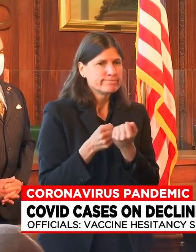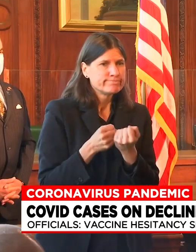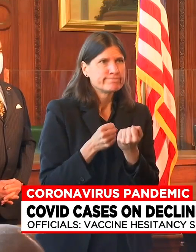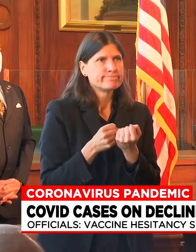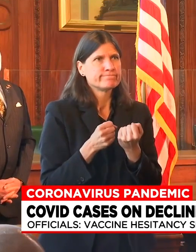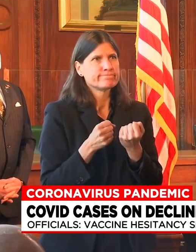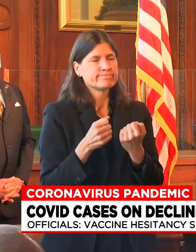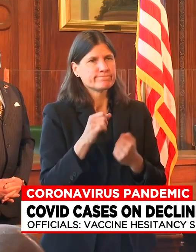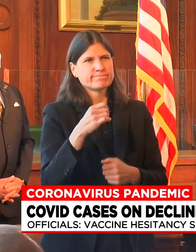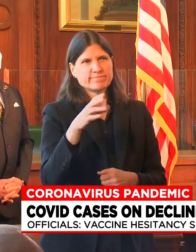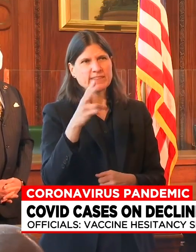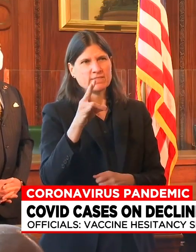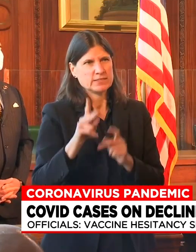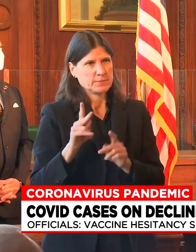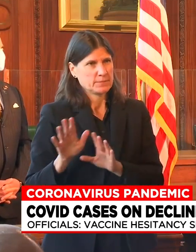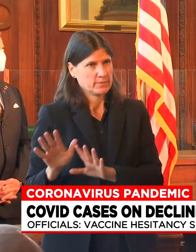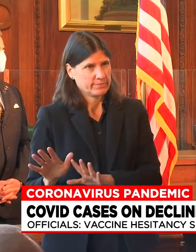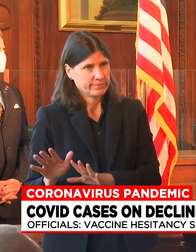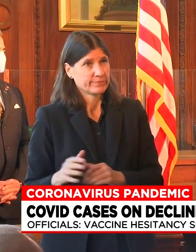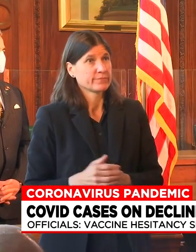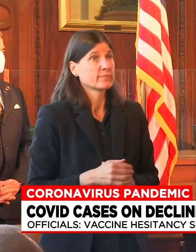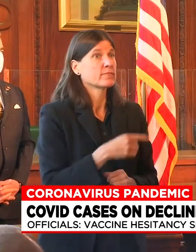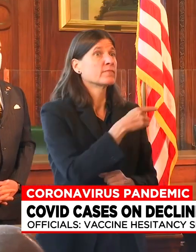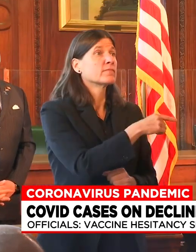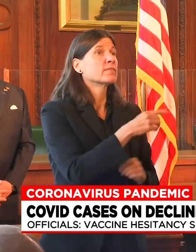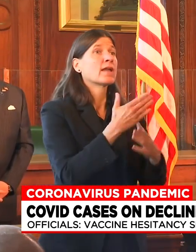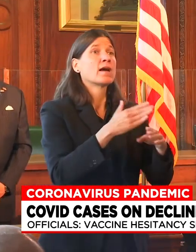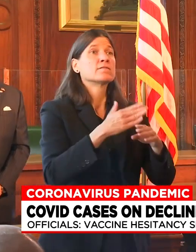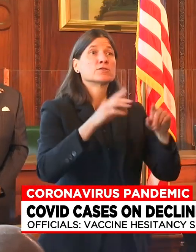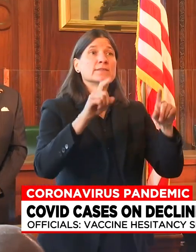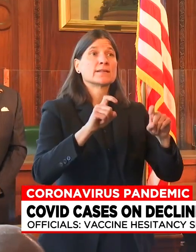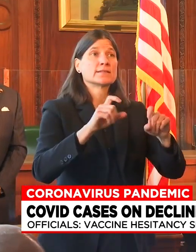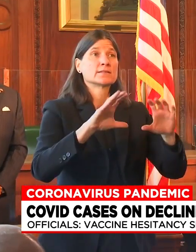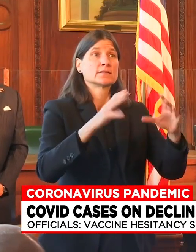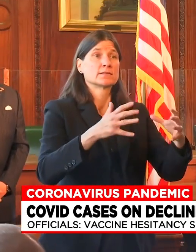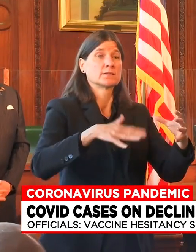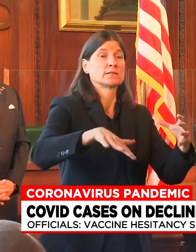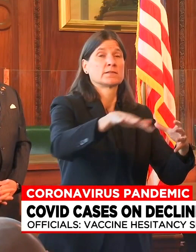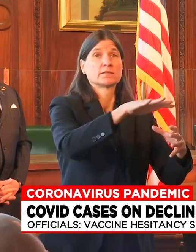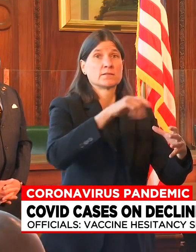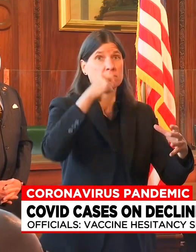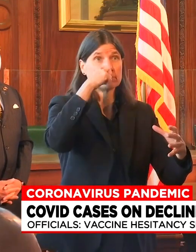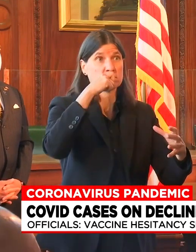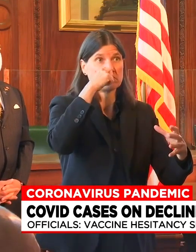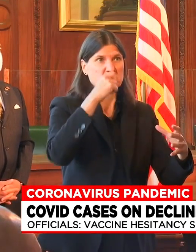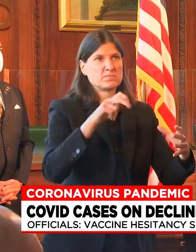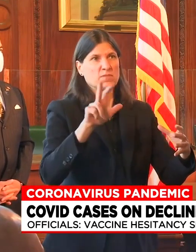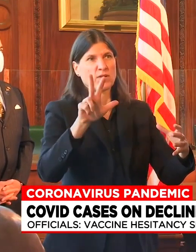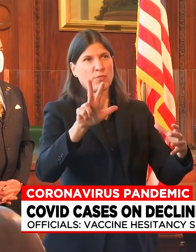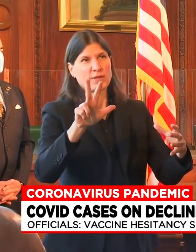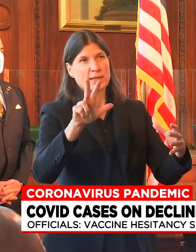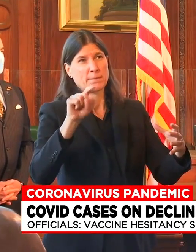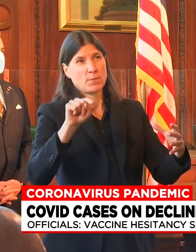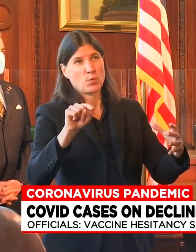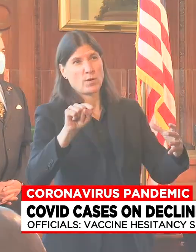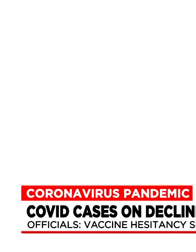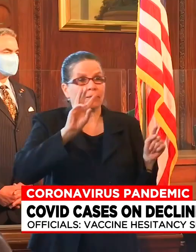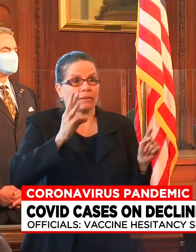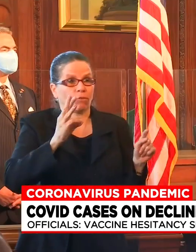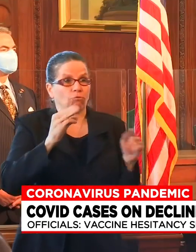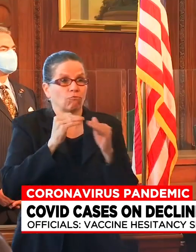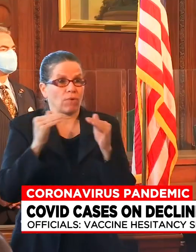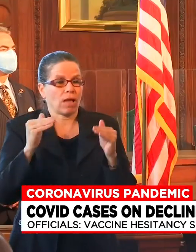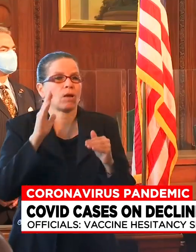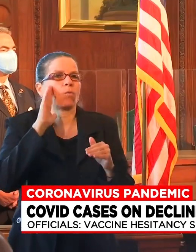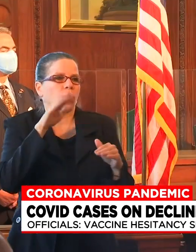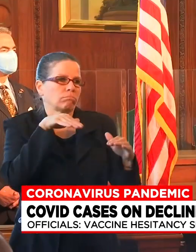Springfield and six other Western Mass communities remain in the red as it relates to COVID transmission, COVID cases in Hamden County as a whole are dropping.